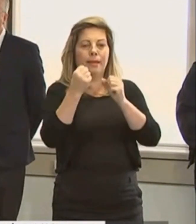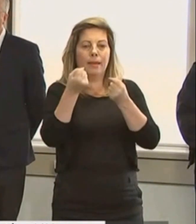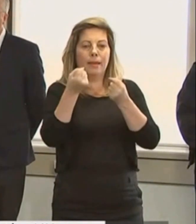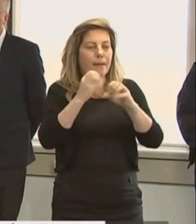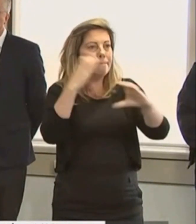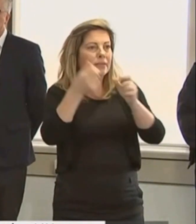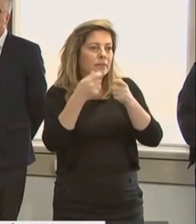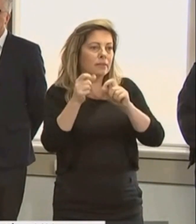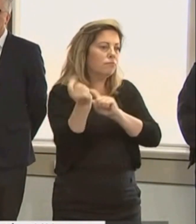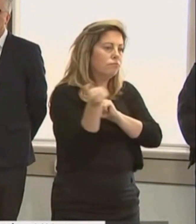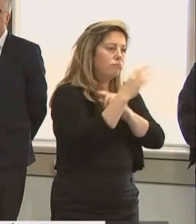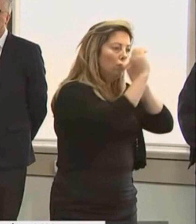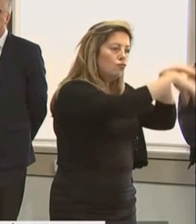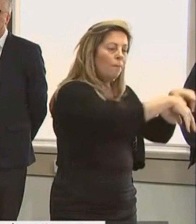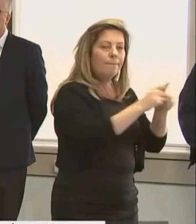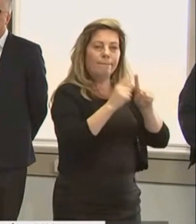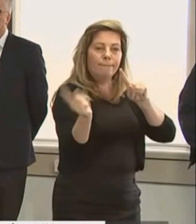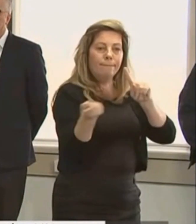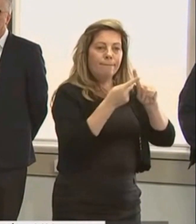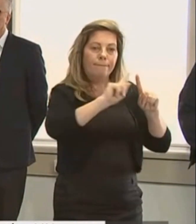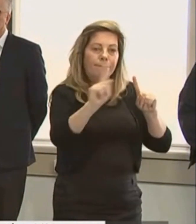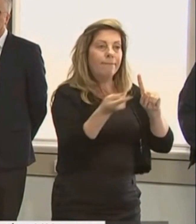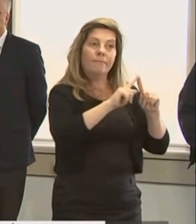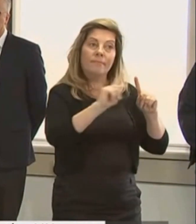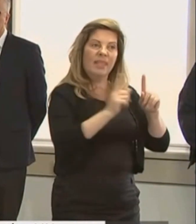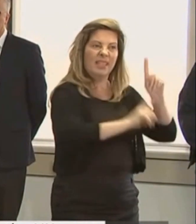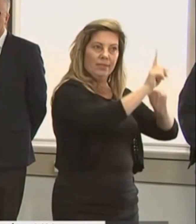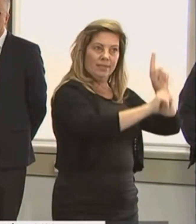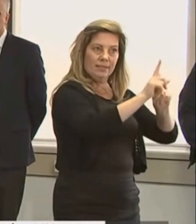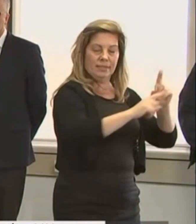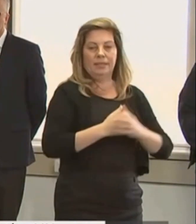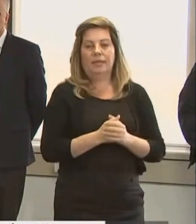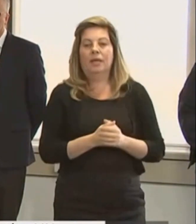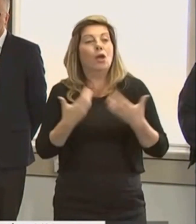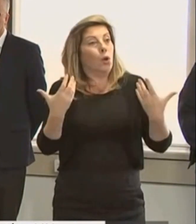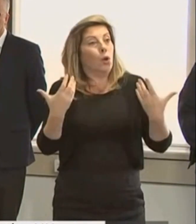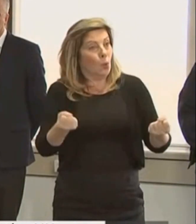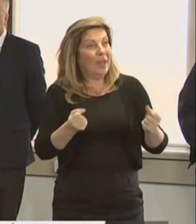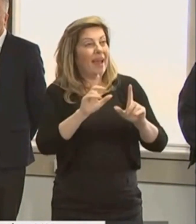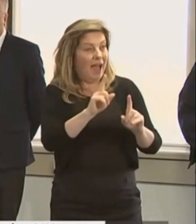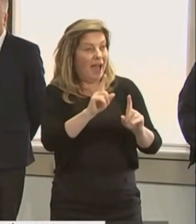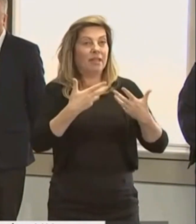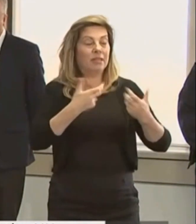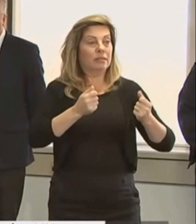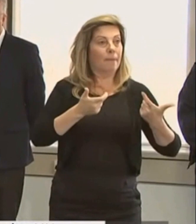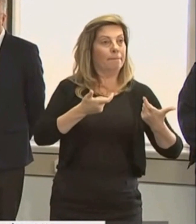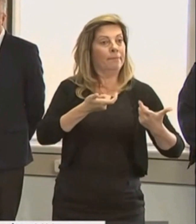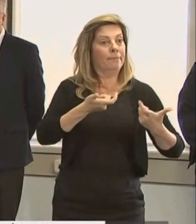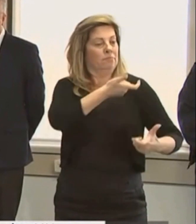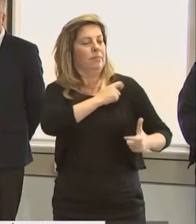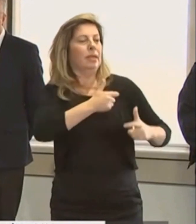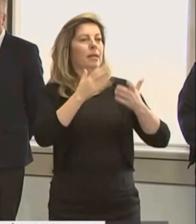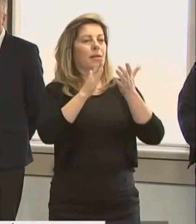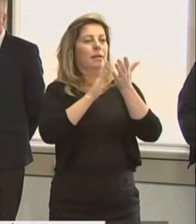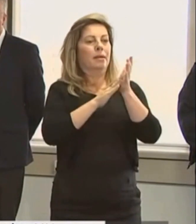in an overflow car park starting tomorrow at Moore Park. There'll be shuttle services between Moore Park and the city.